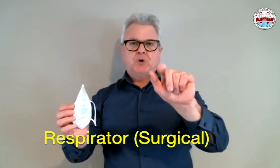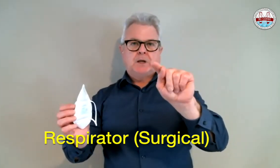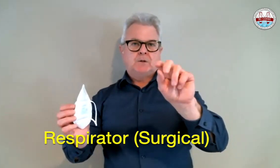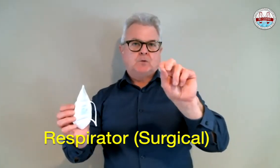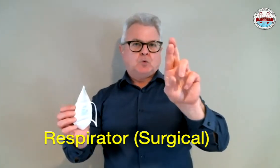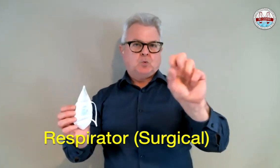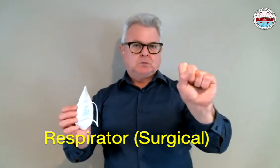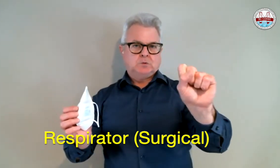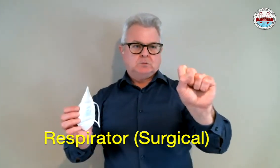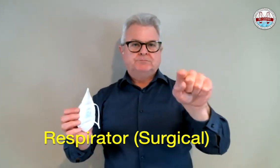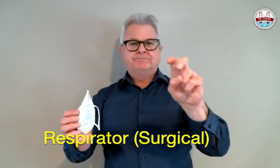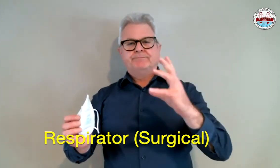which is known as a respiratory